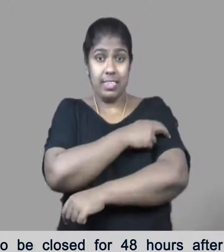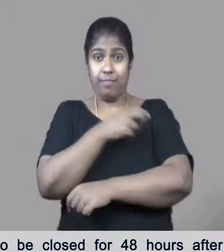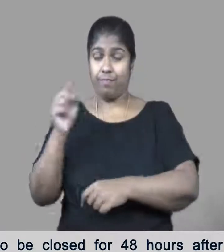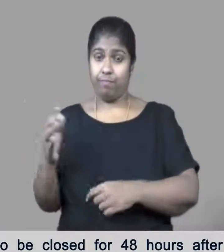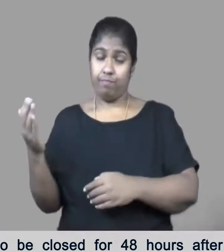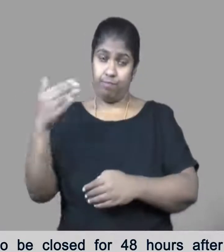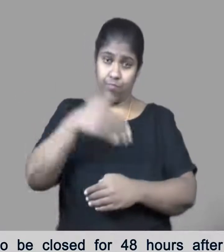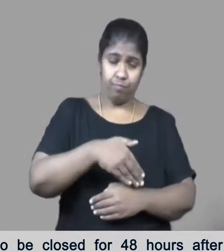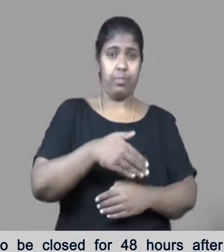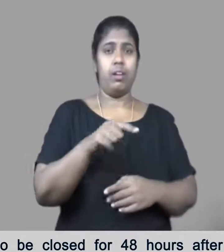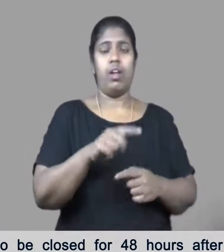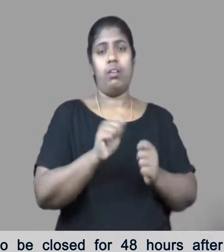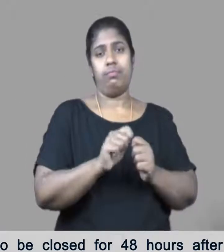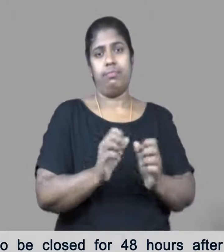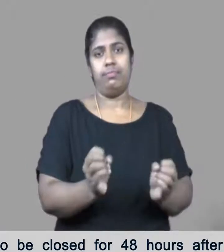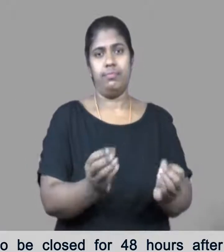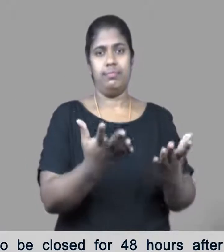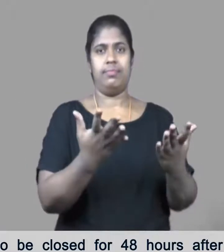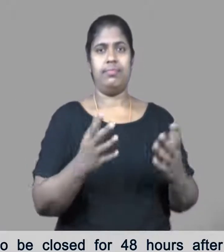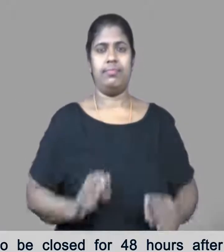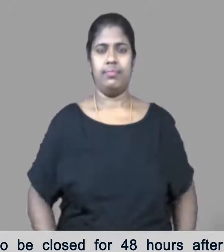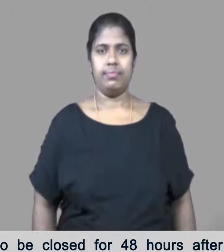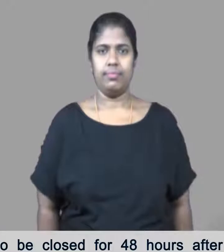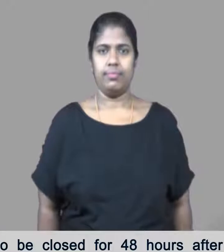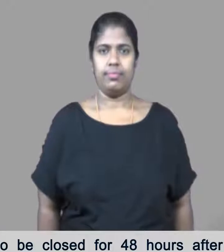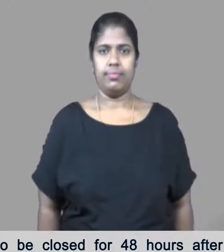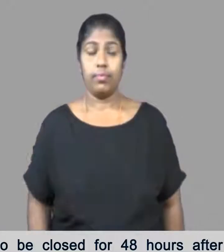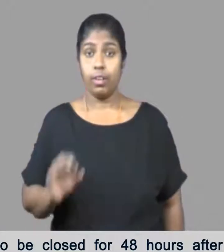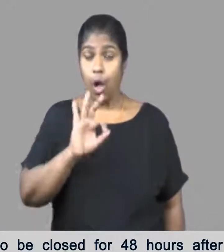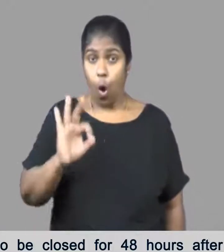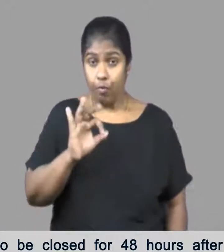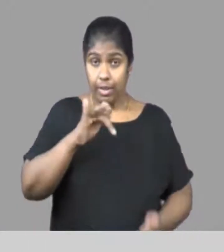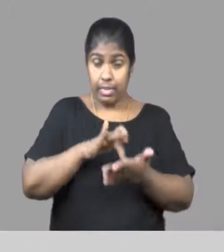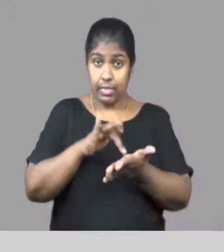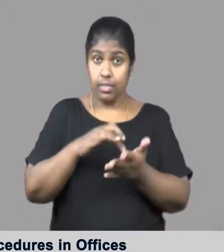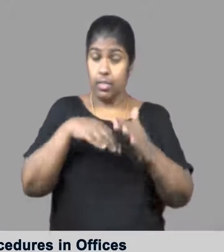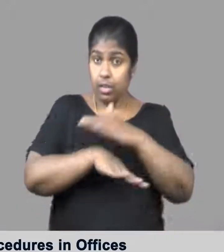till the building is adequately disinfected.